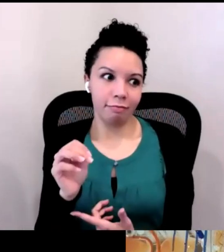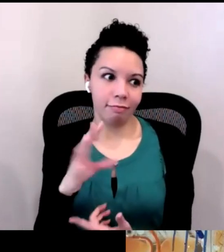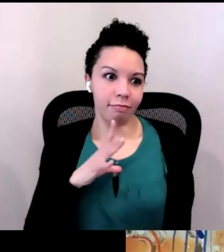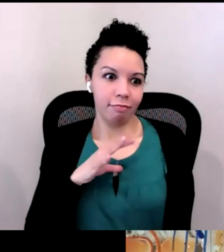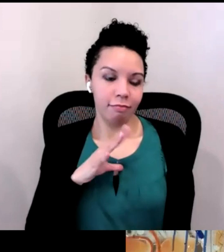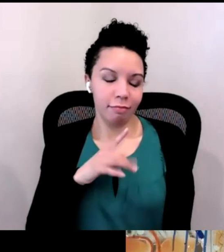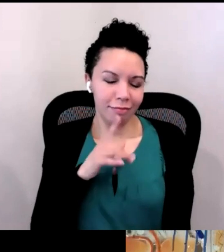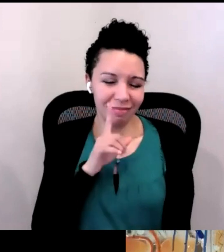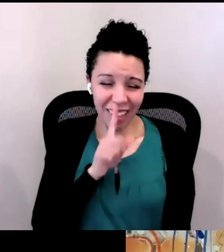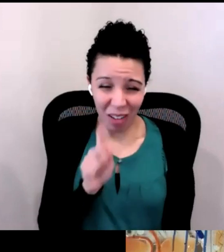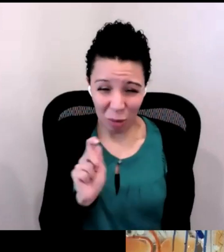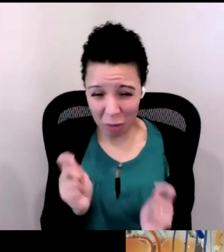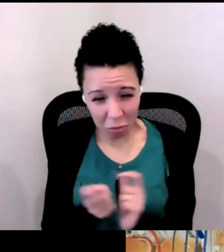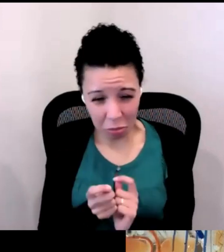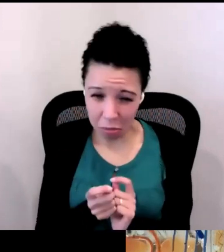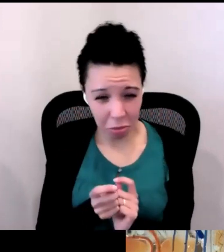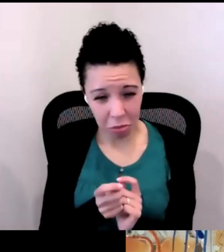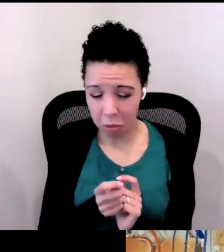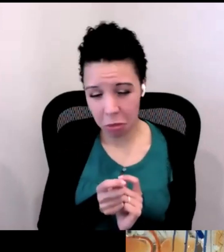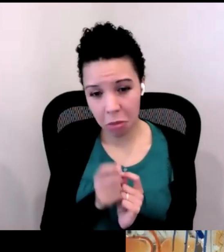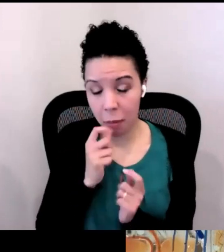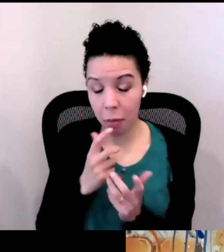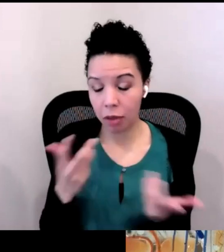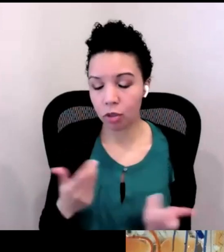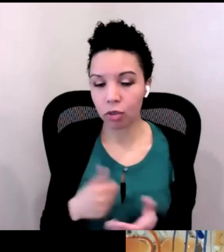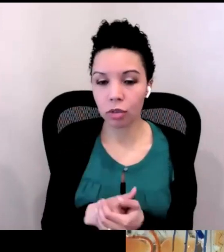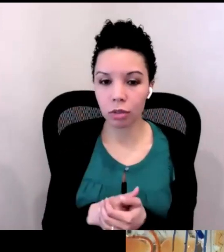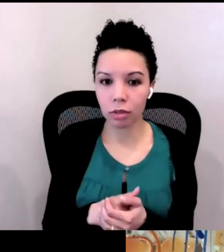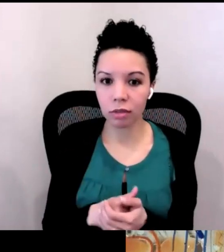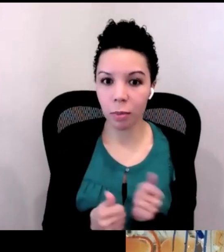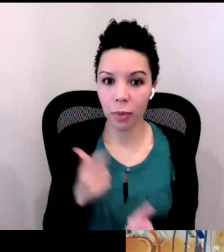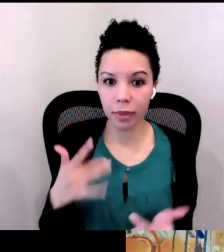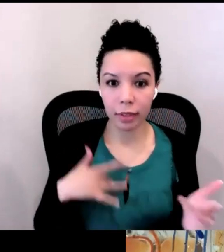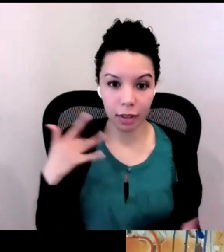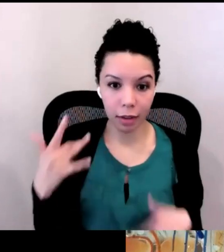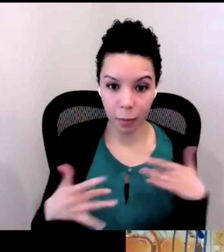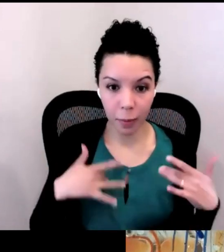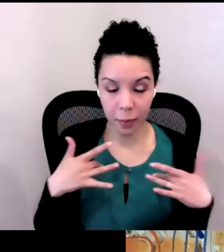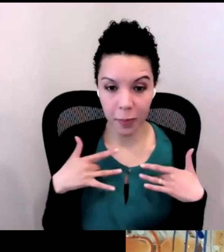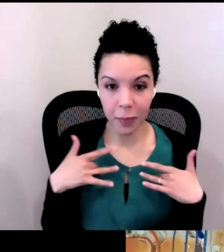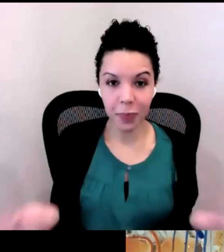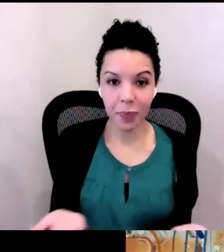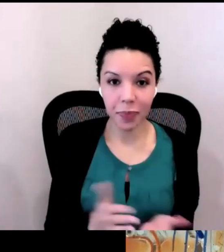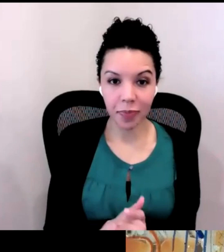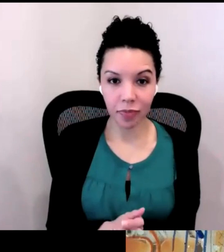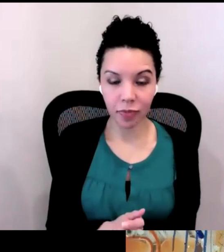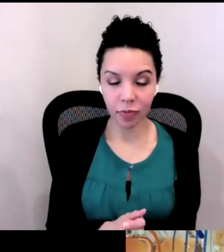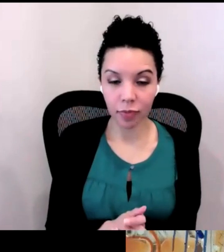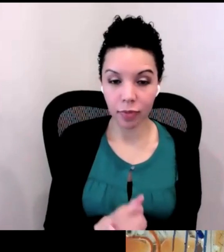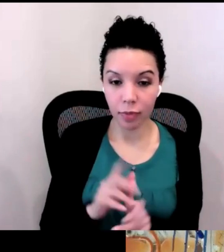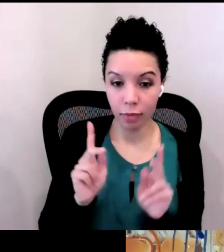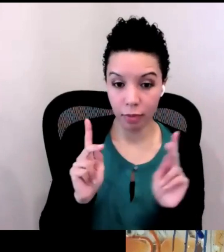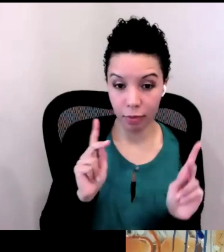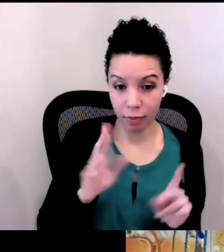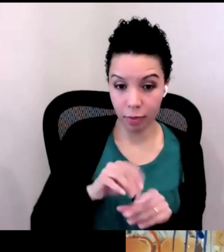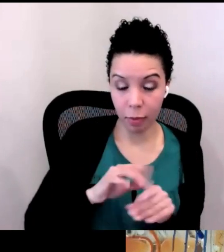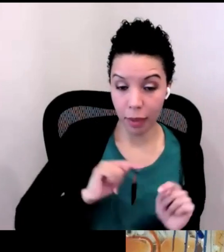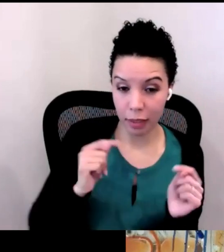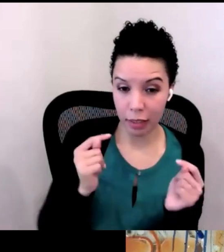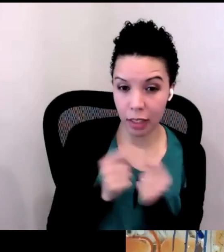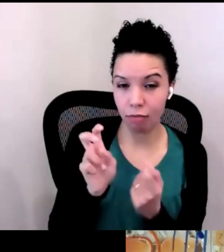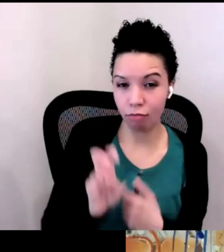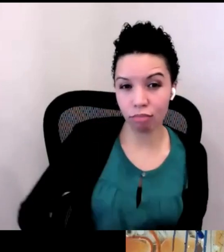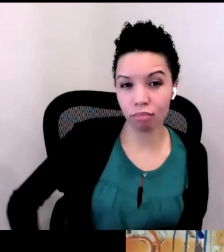adjust. I would say the most exciting part about right now is that people on my team are traveling. You